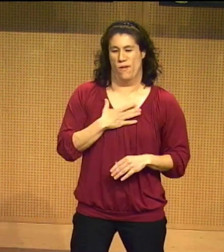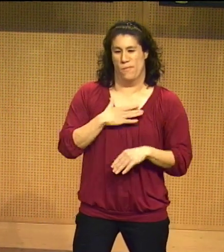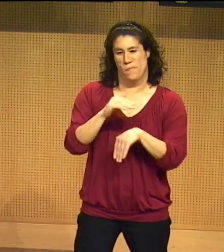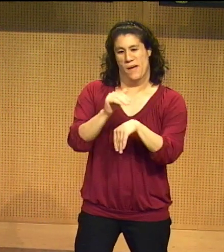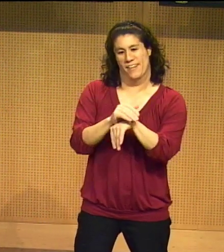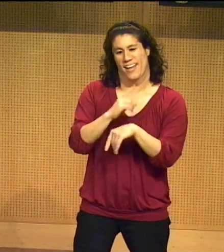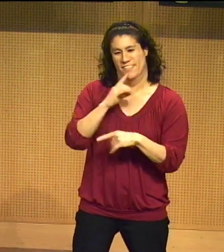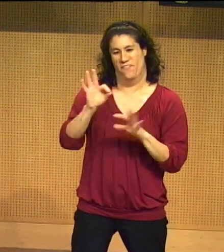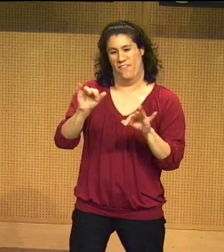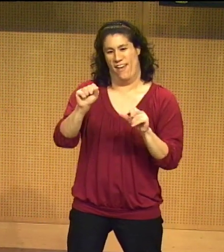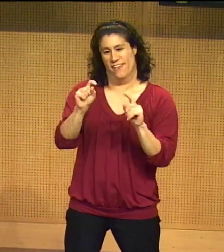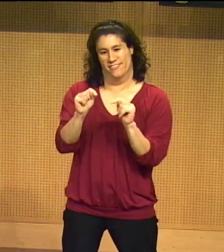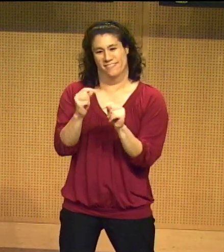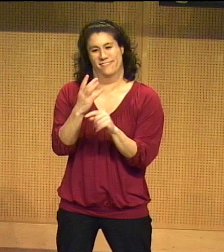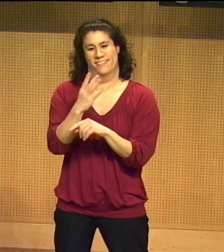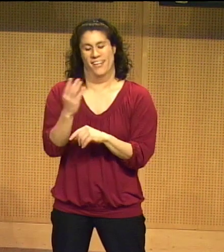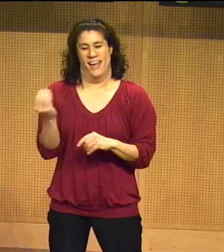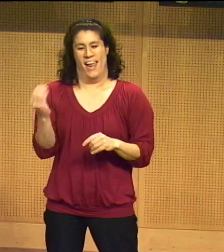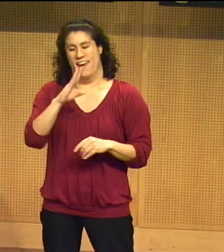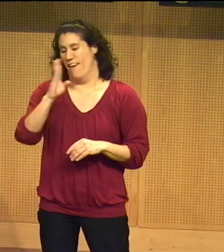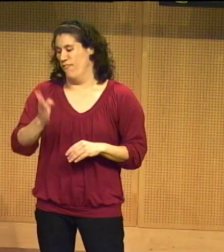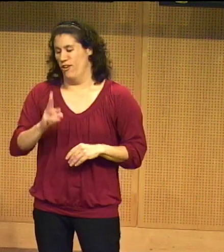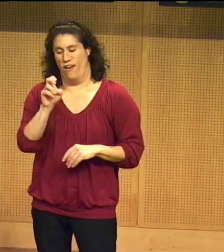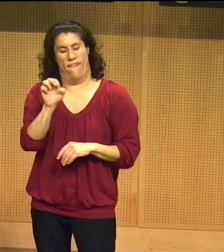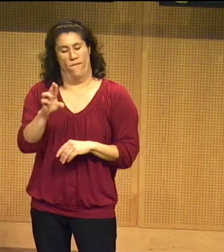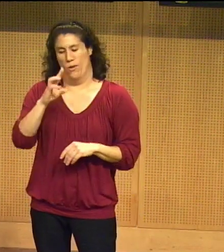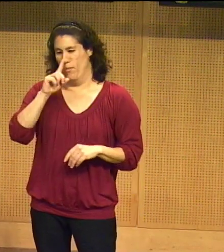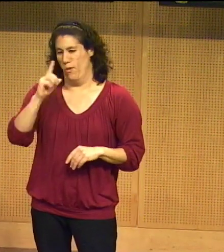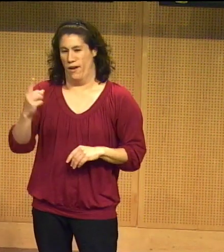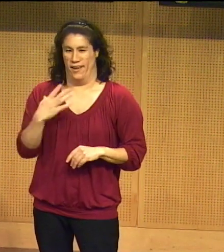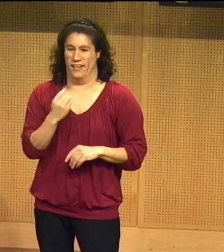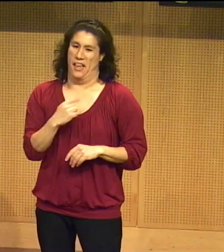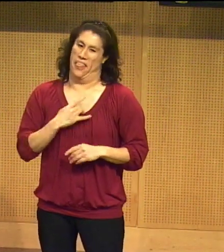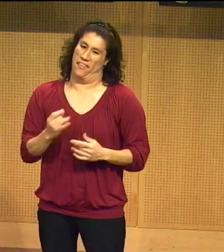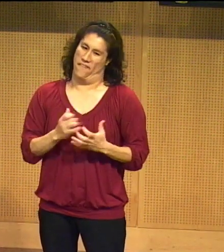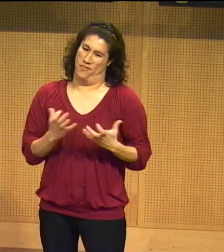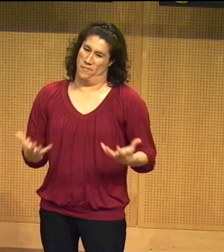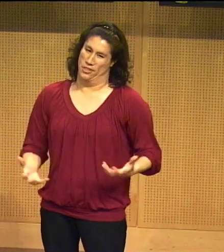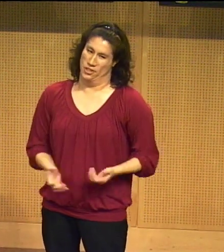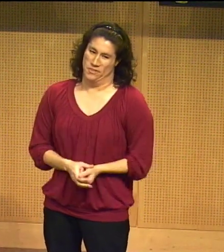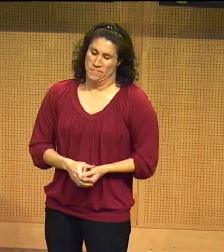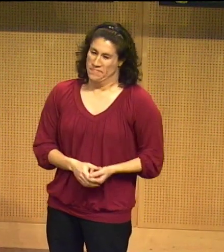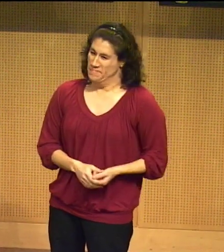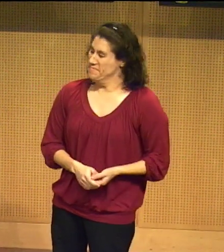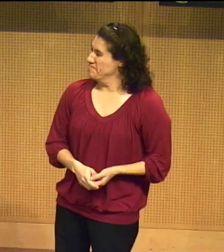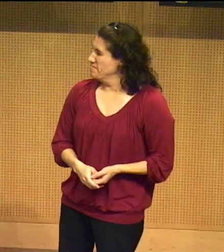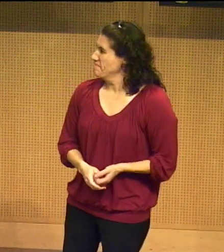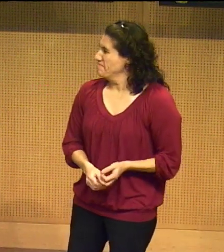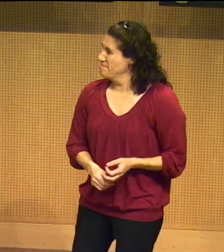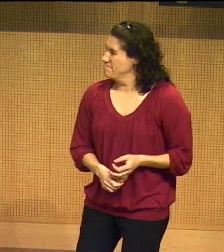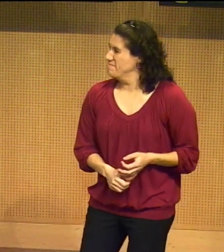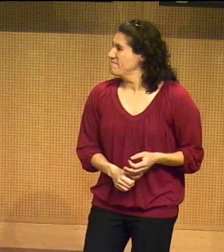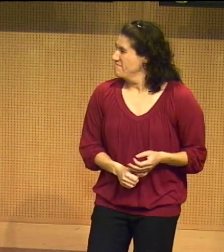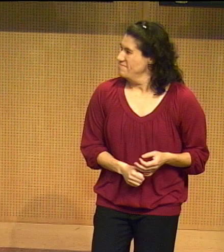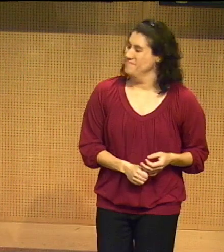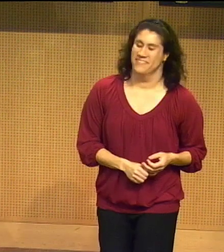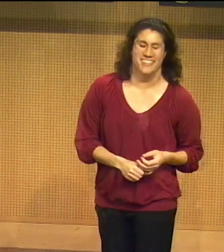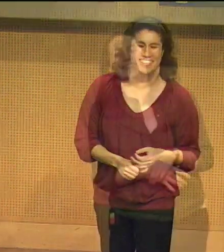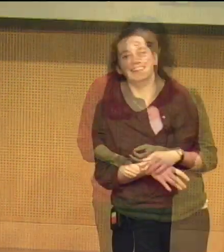debriefing is done, I get to go home, and I'm never ever bored, and my time goes very quickly while I'm in the office overnight.